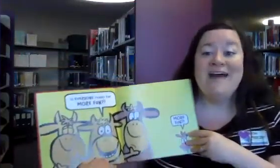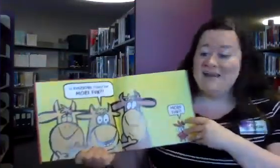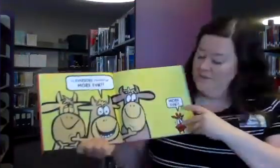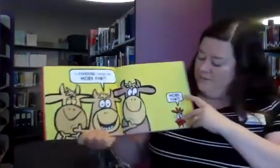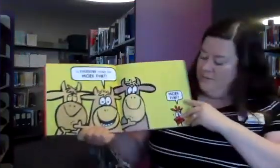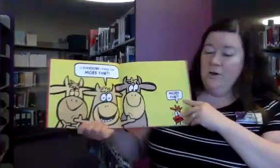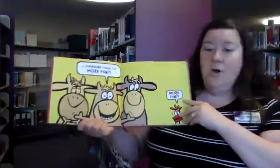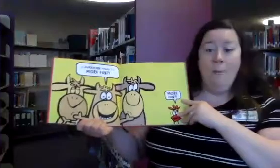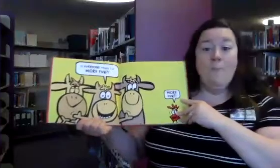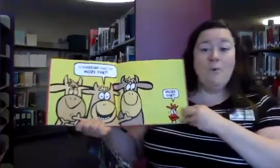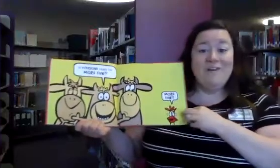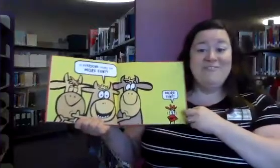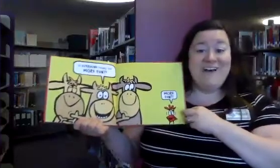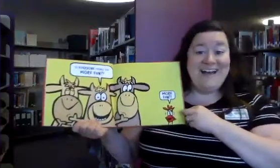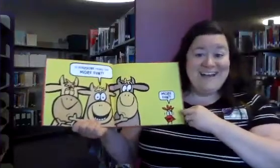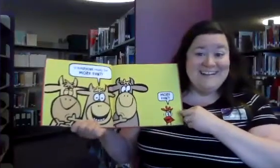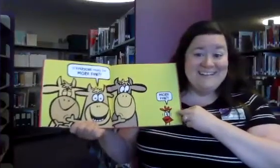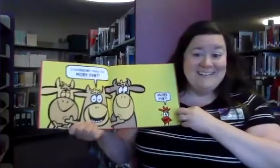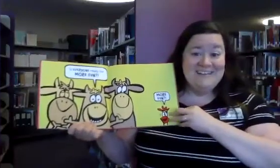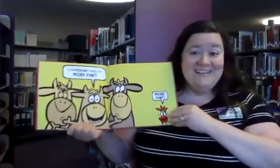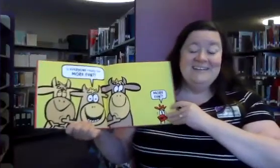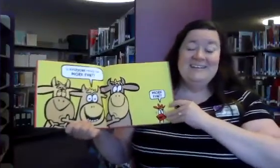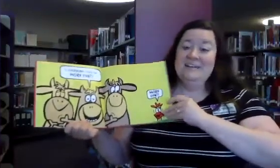fun? More fun?